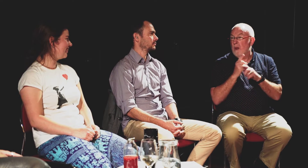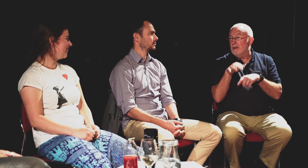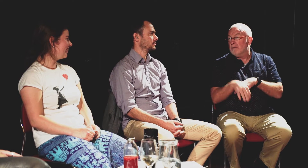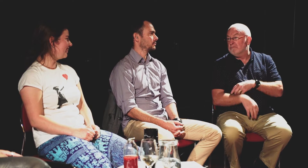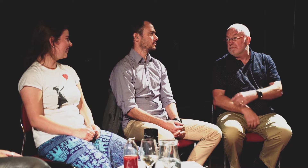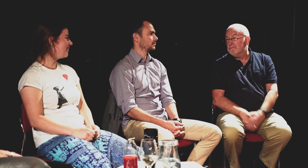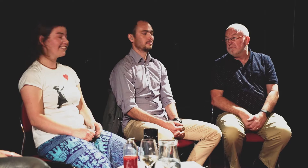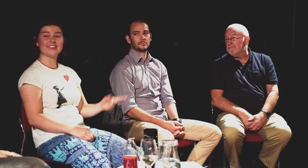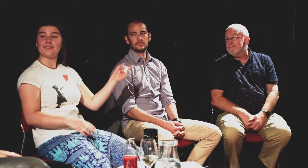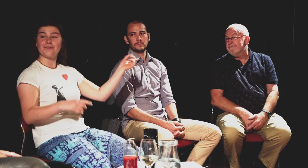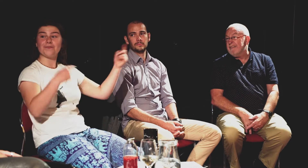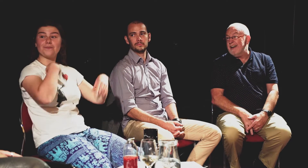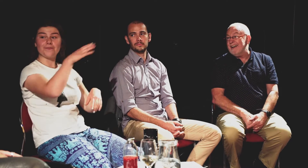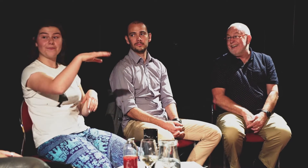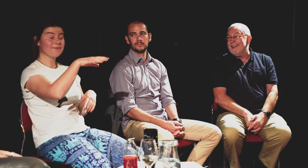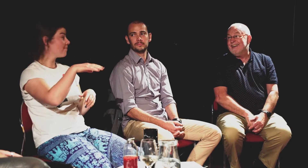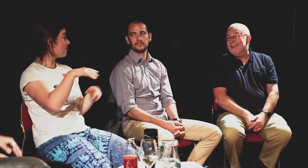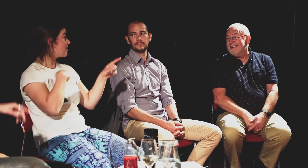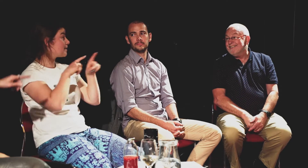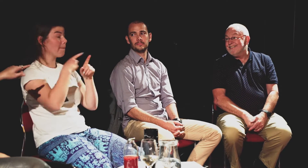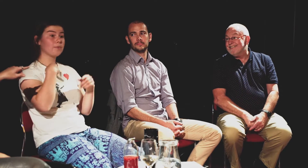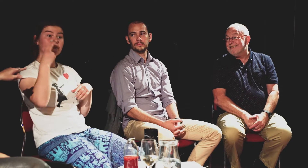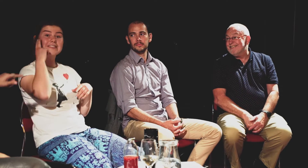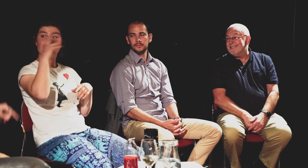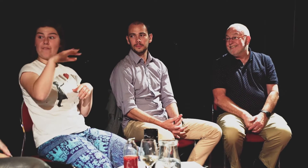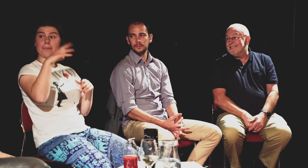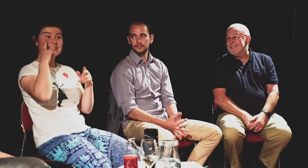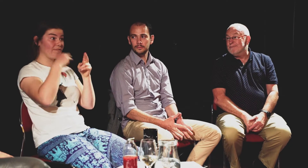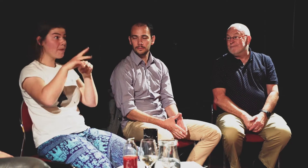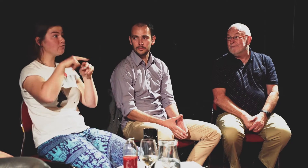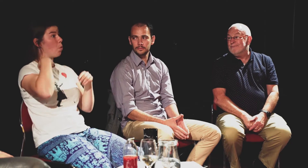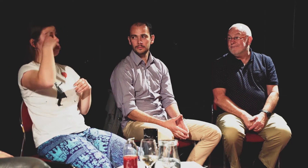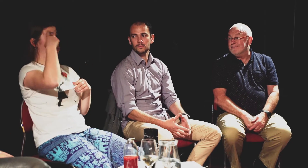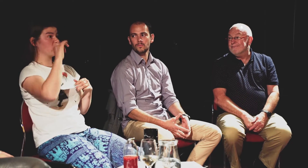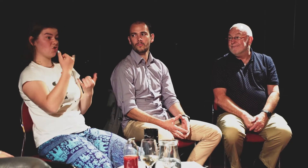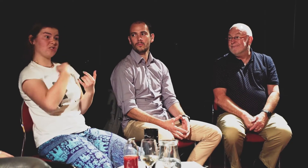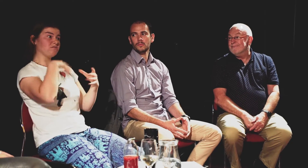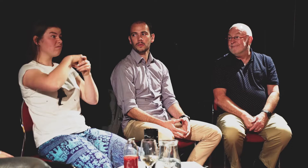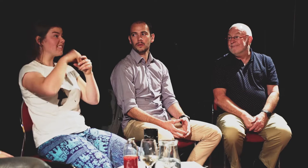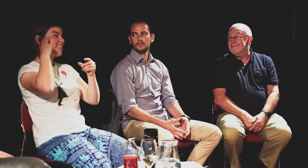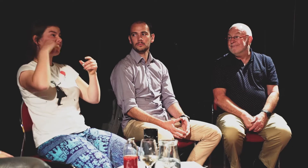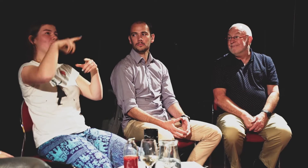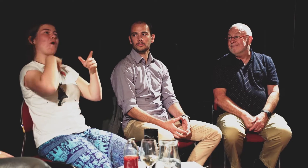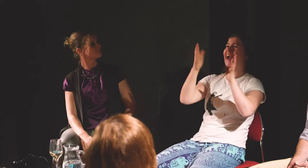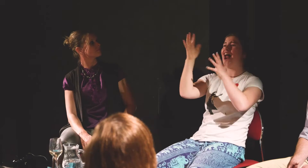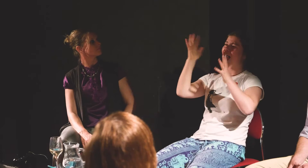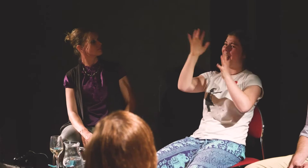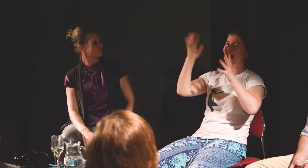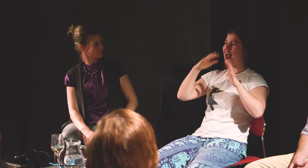I can't seem to understand what's going on. So that's when I realised there was something a bit different. Yeah, that was the same with me. I grew up with deaf parents, deaf family. I just assumed the whole world